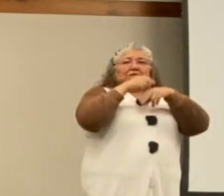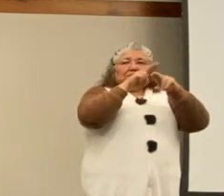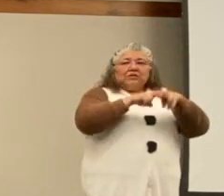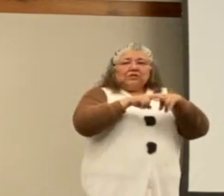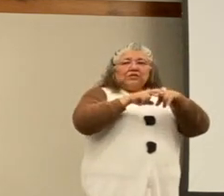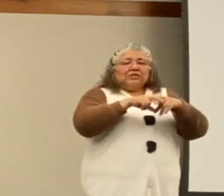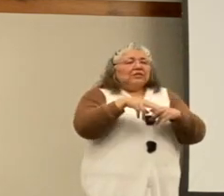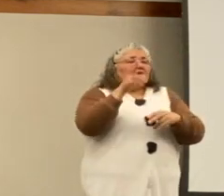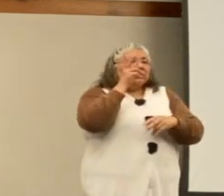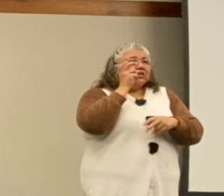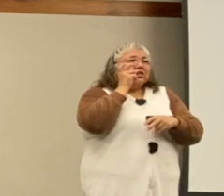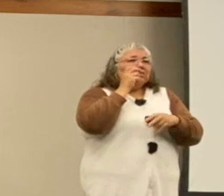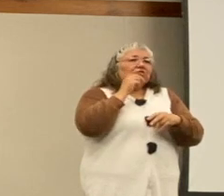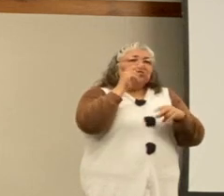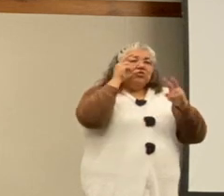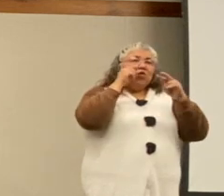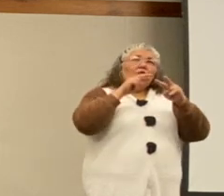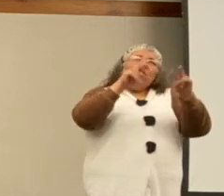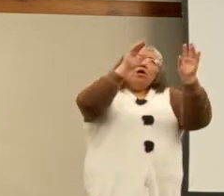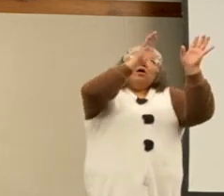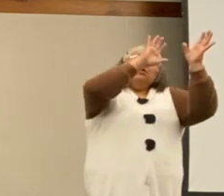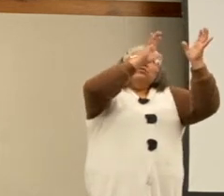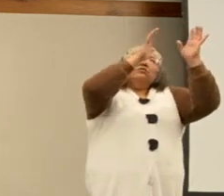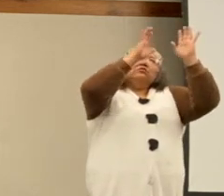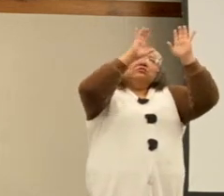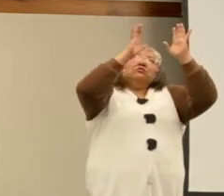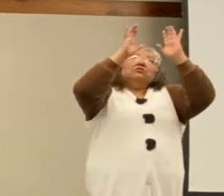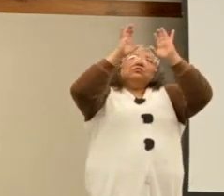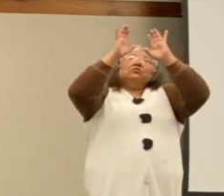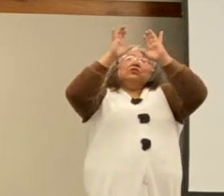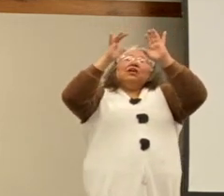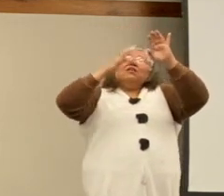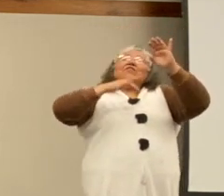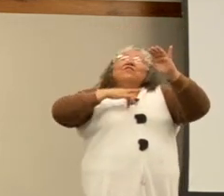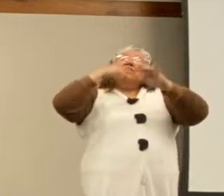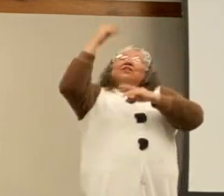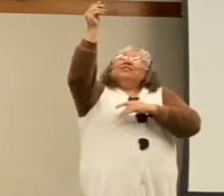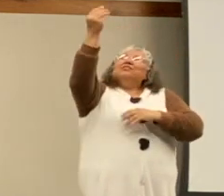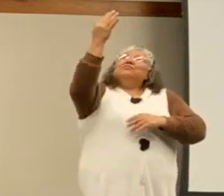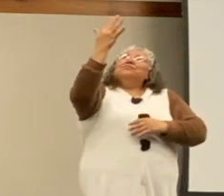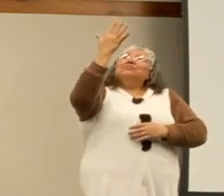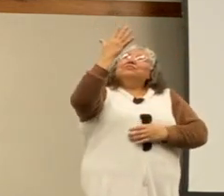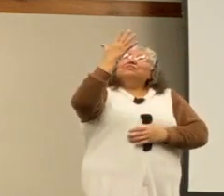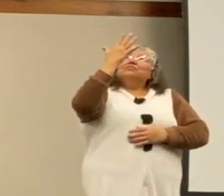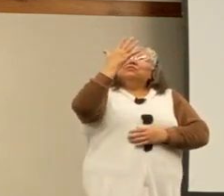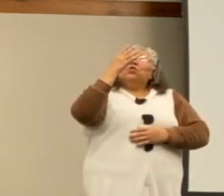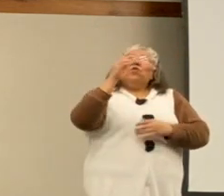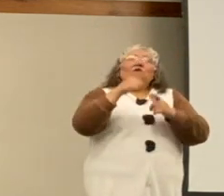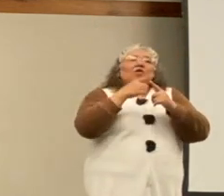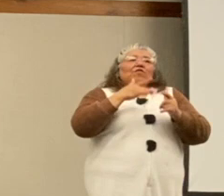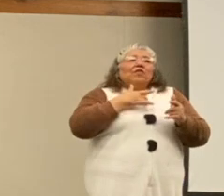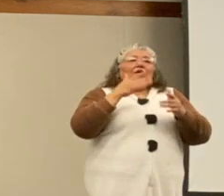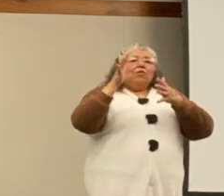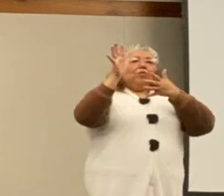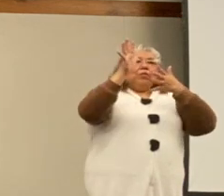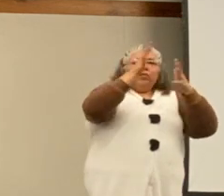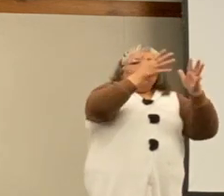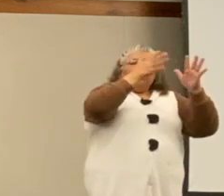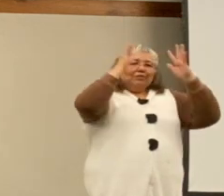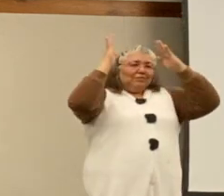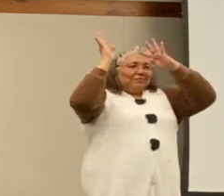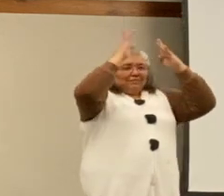for me to watch the clouds as they move, or feel the sun on my face, or the wind blow my hair.